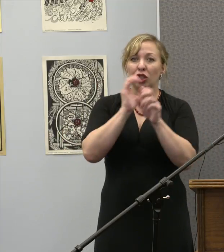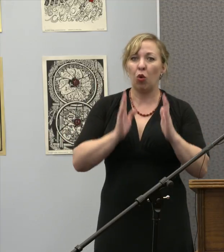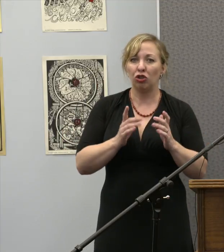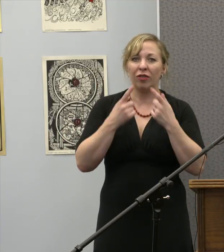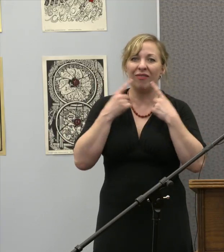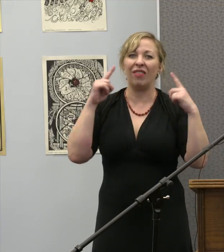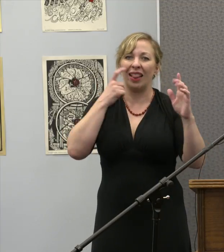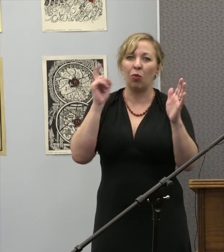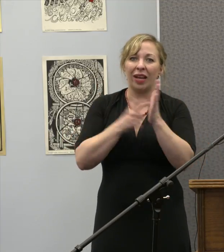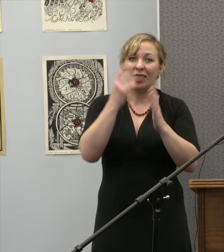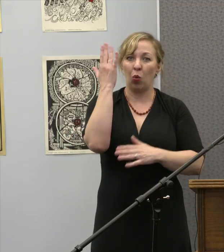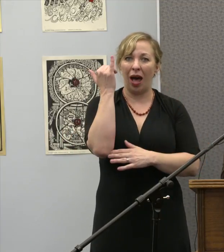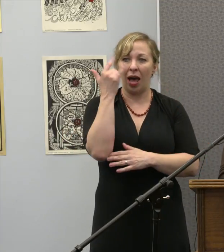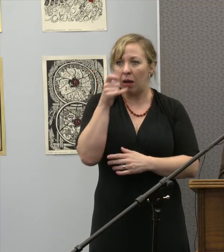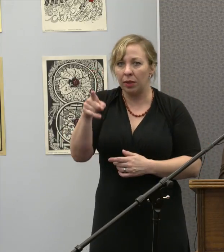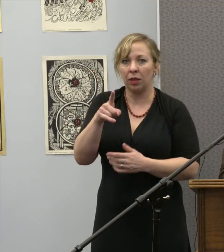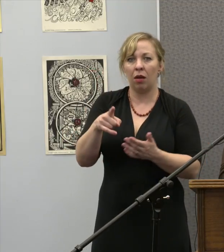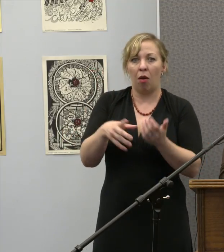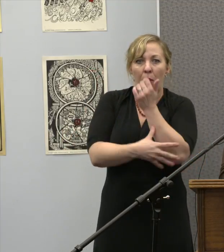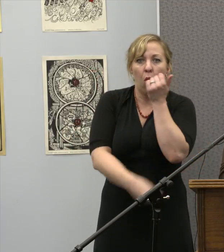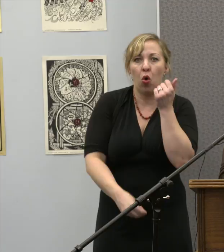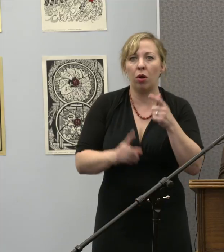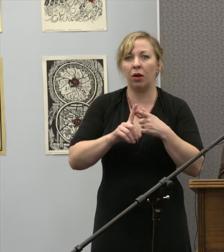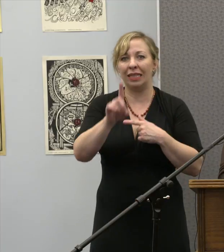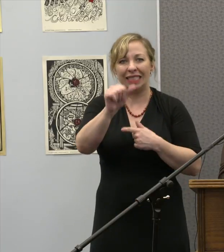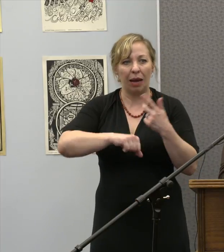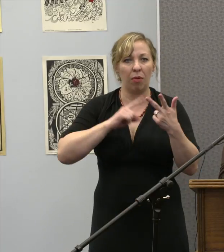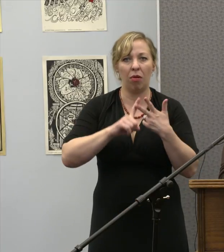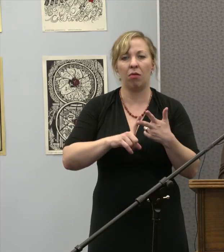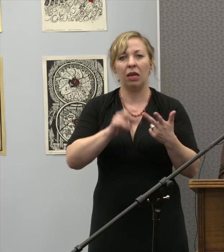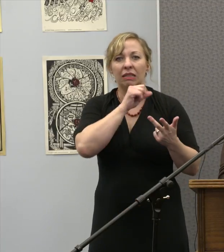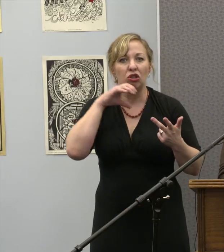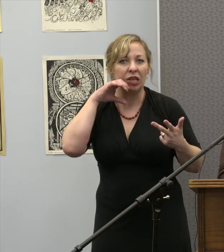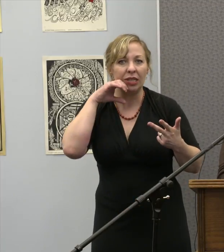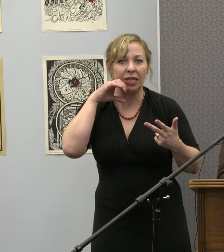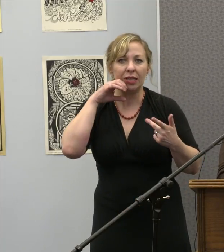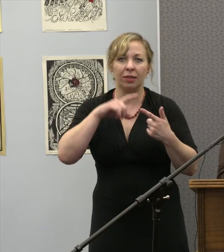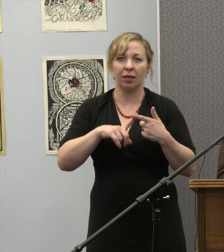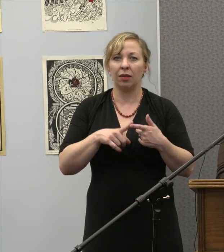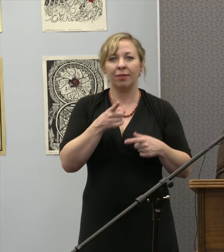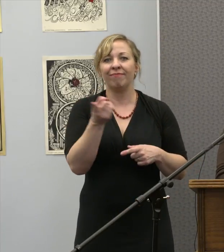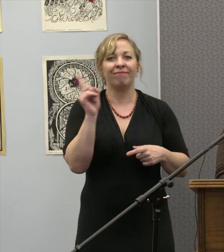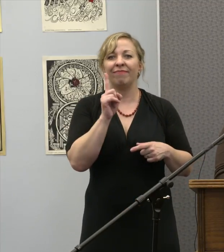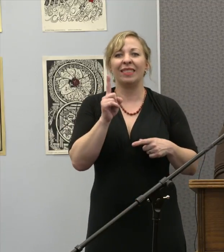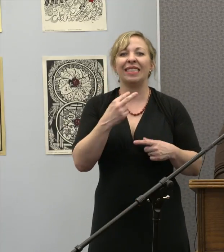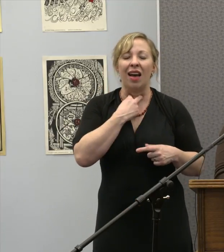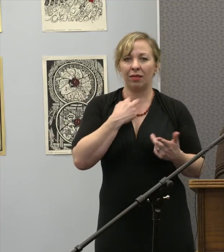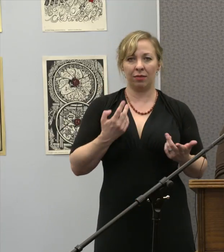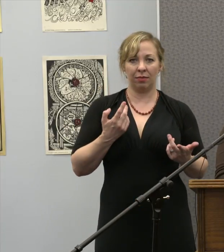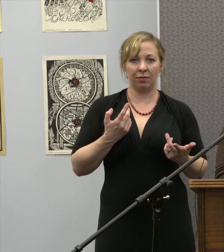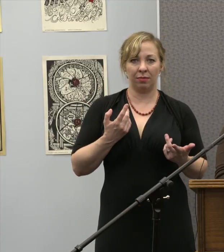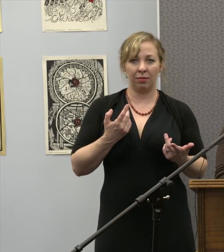why. It was because many low-income, elderly, and disabled residents of New York City's public housing complexes were stranded in